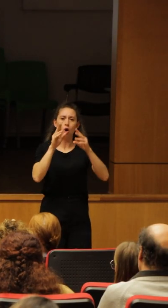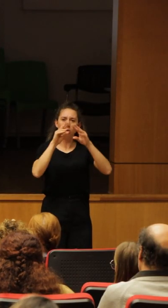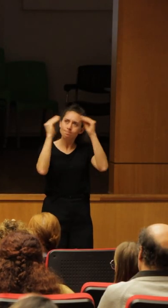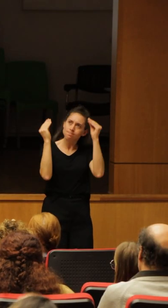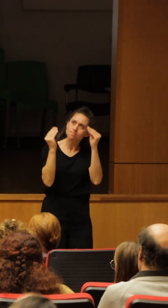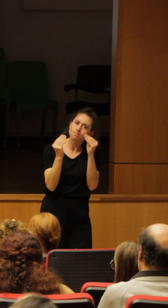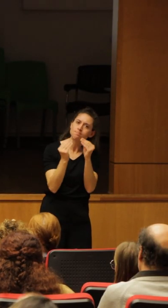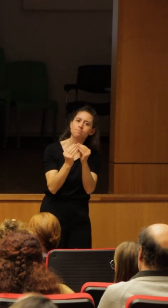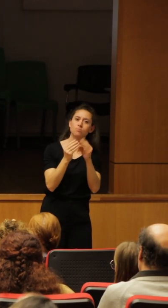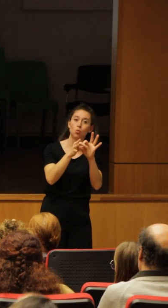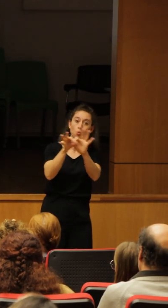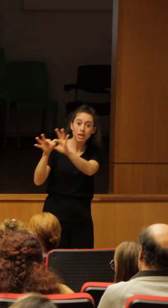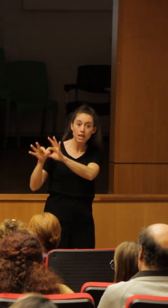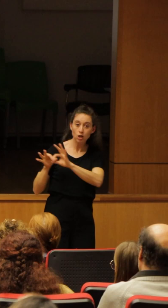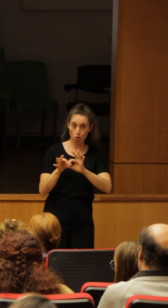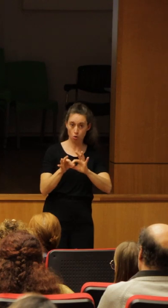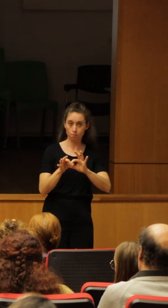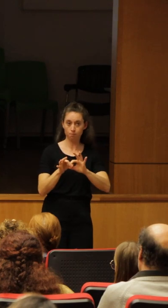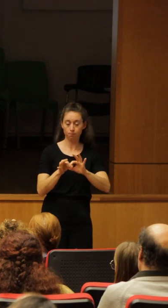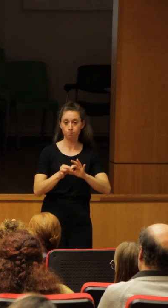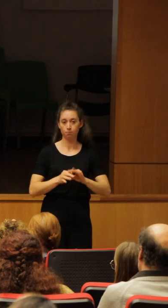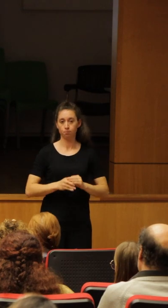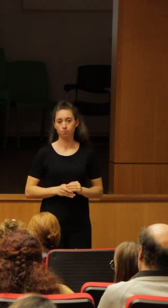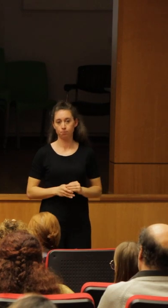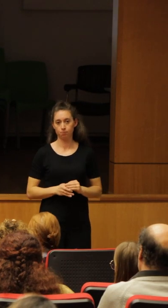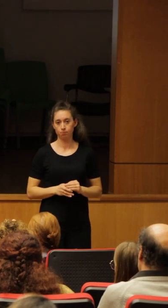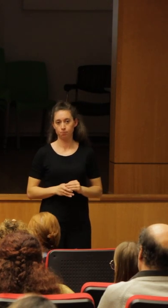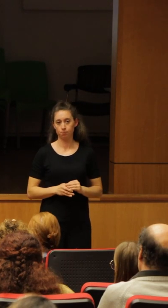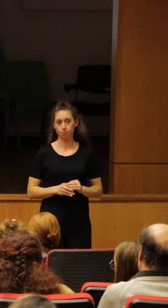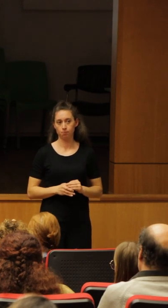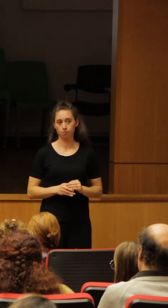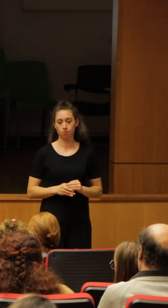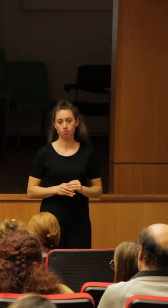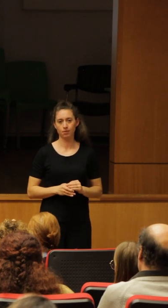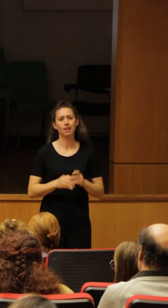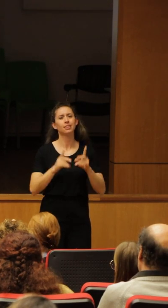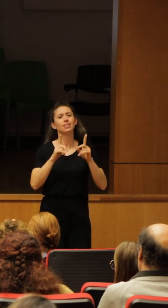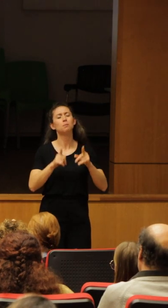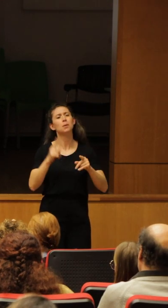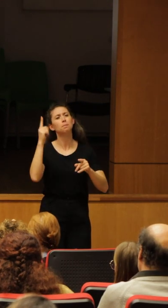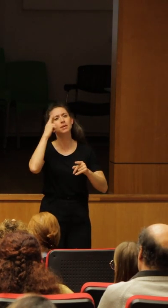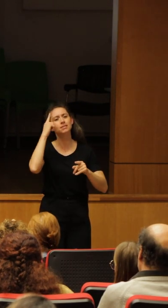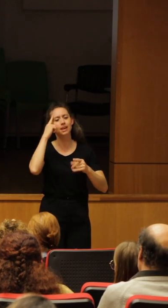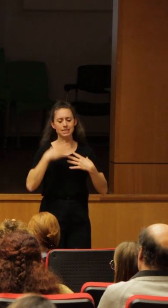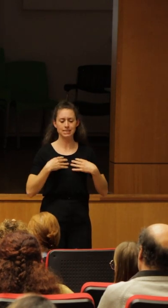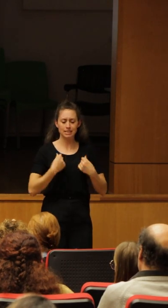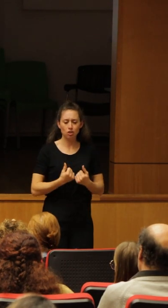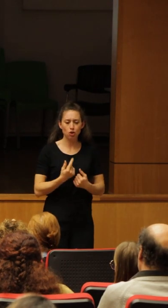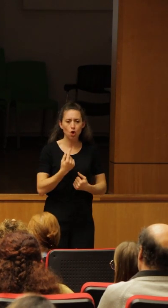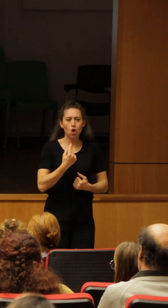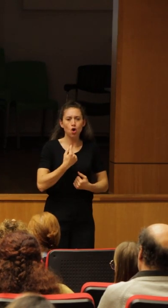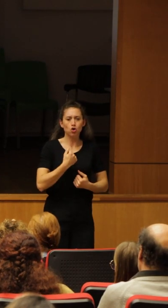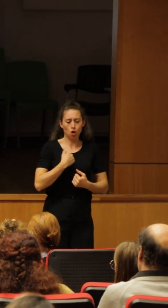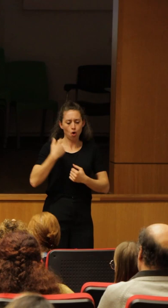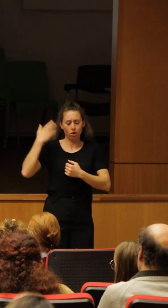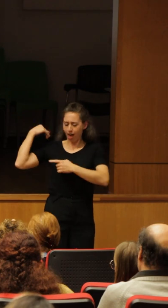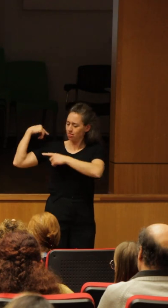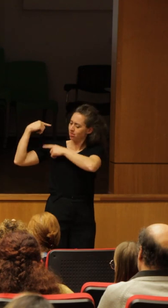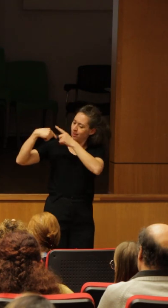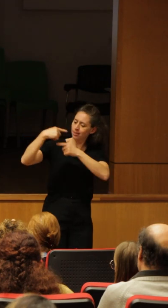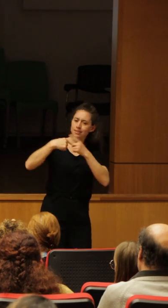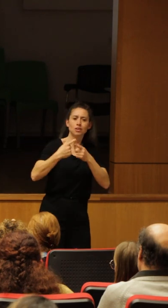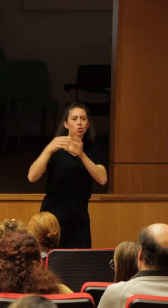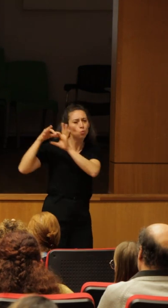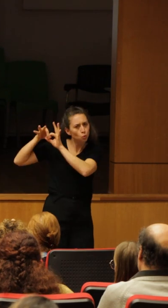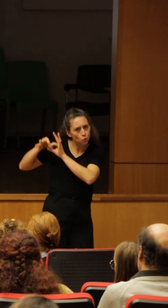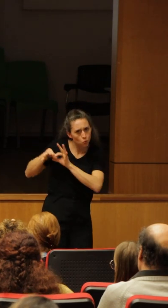holístico. Being the one, feeling the one with ancestors. De unicidad, de sentirte uno con tus ancestros. And with